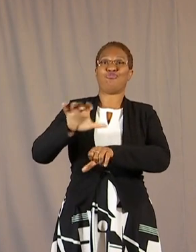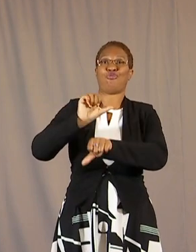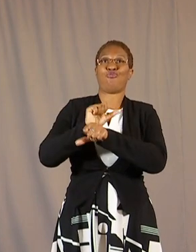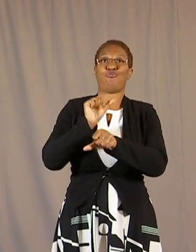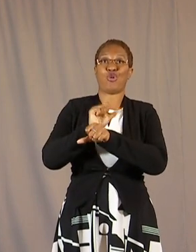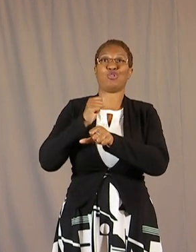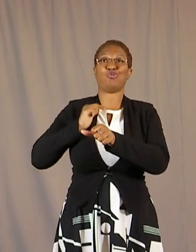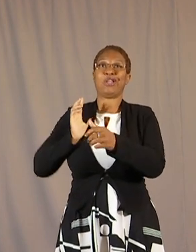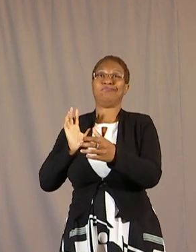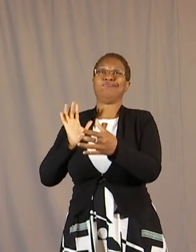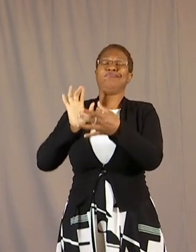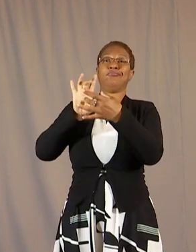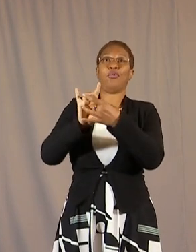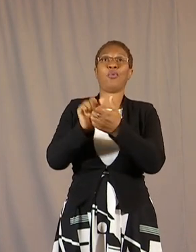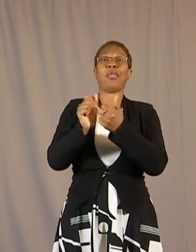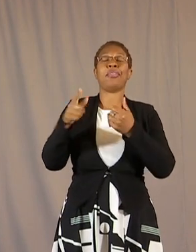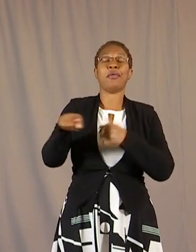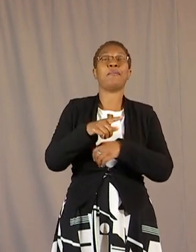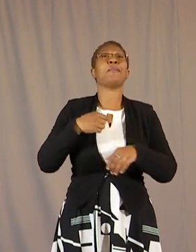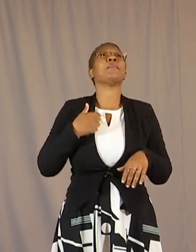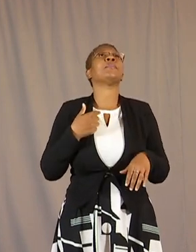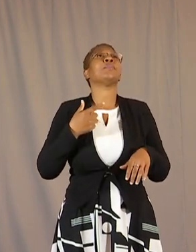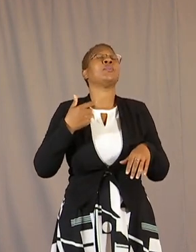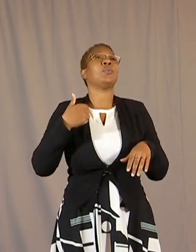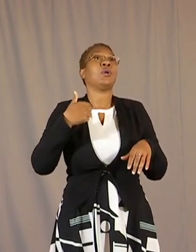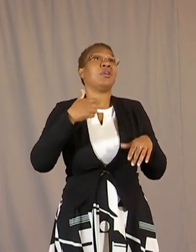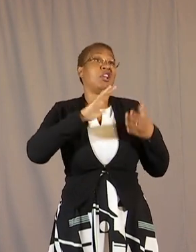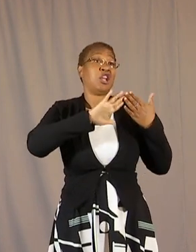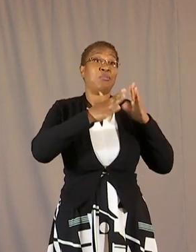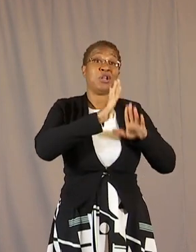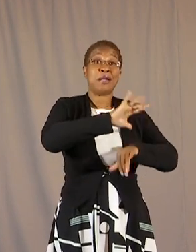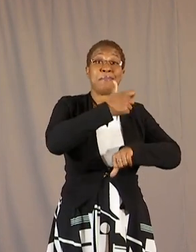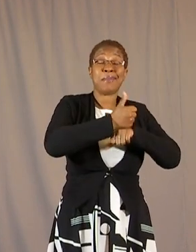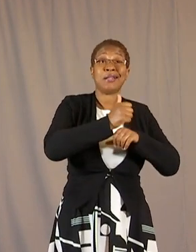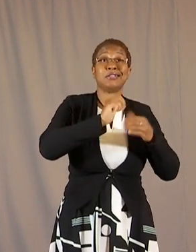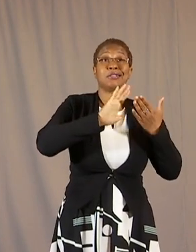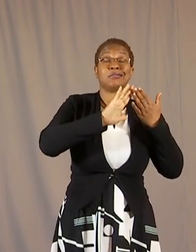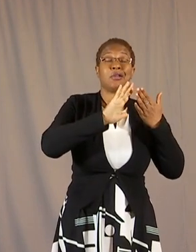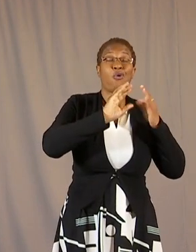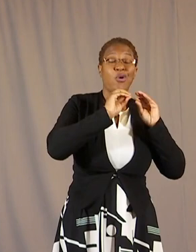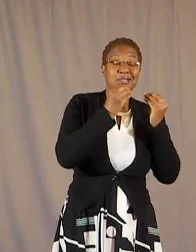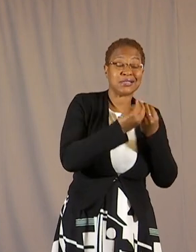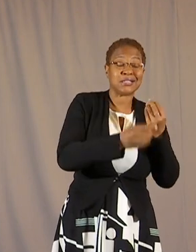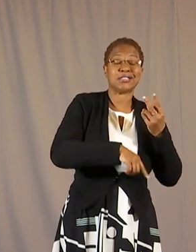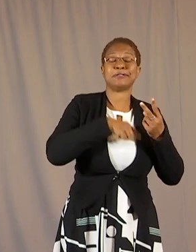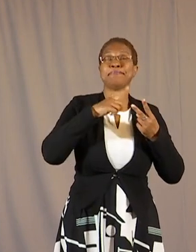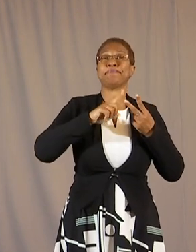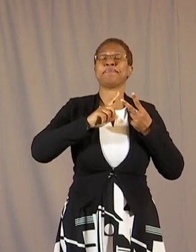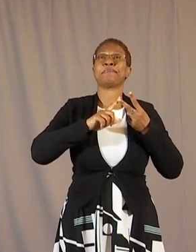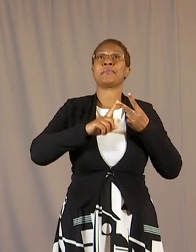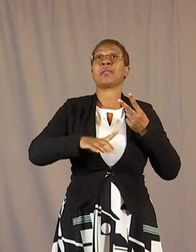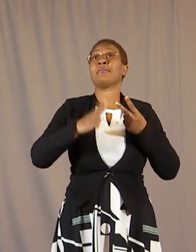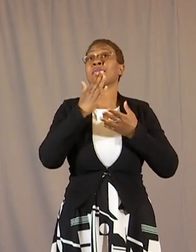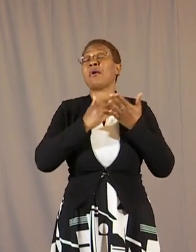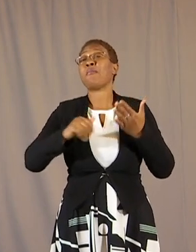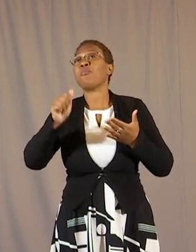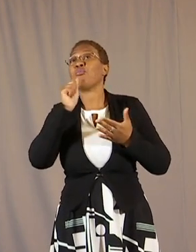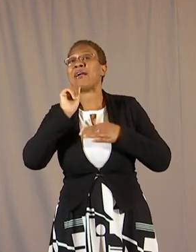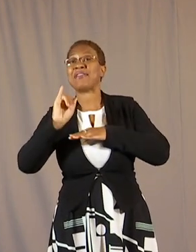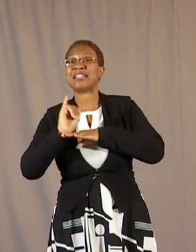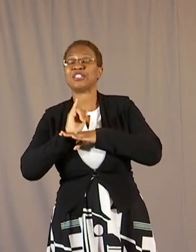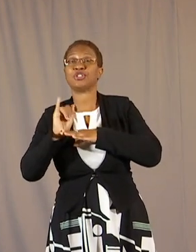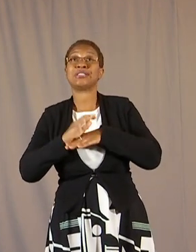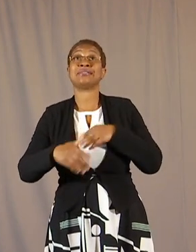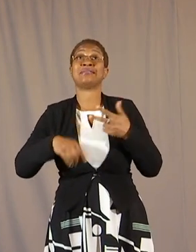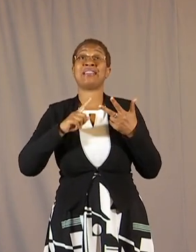the variety that we talked about. We had community-based organizations. We had some private industries. We had